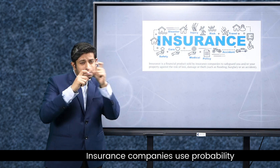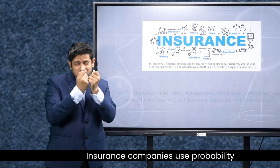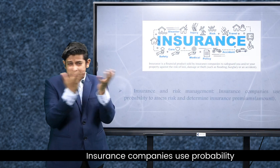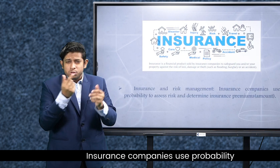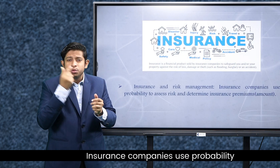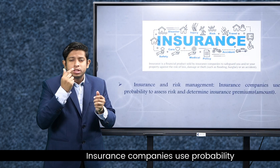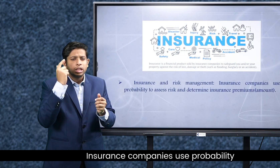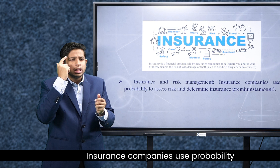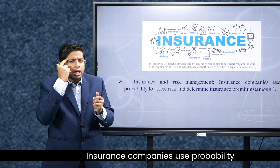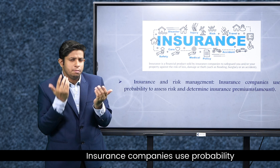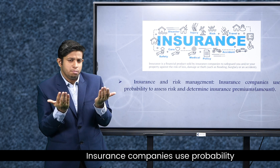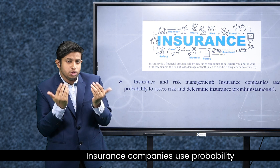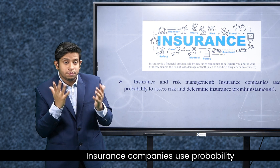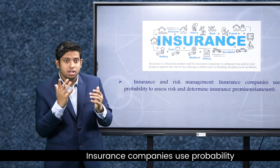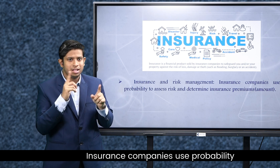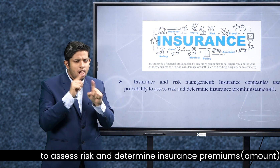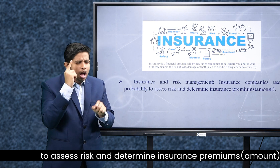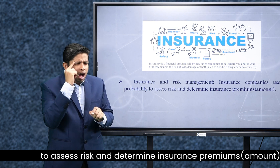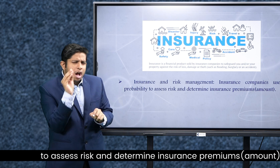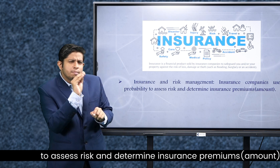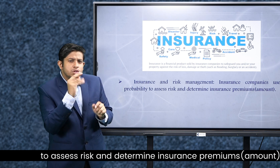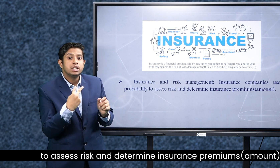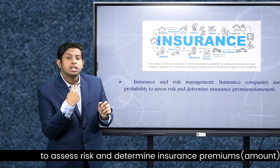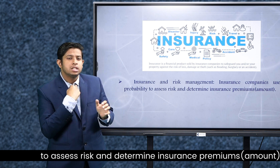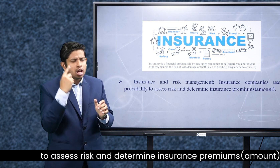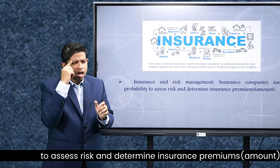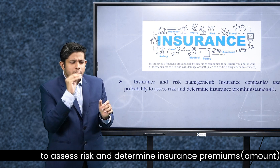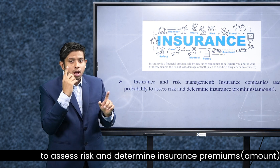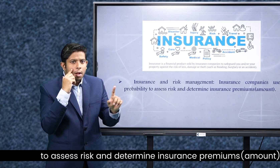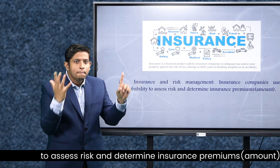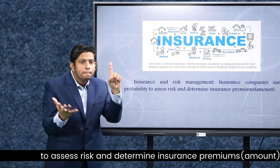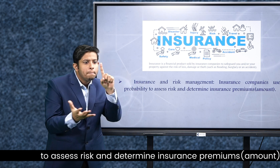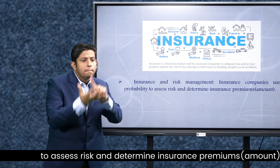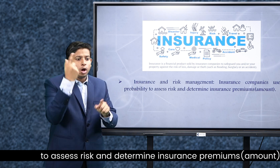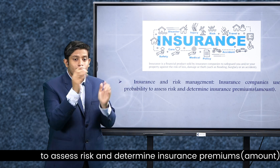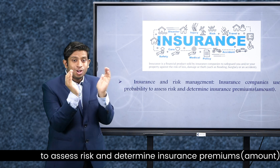Insurance companies use probability to assess risk and determine insurance premiums.